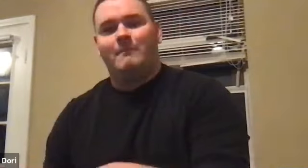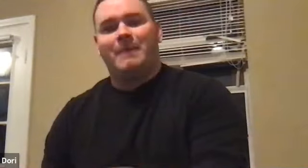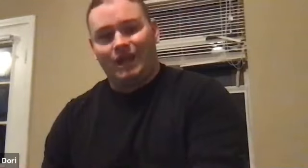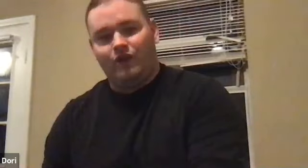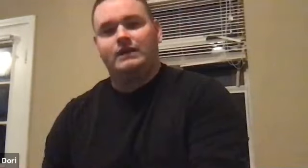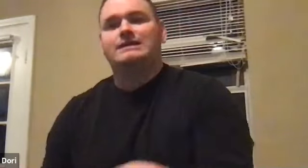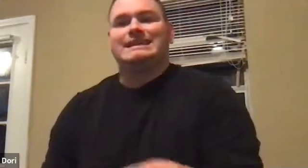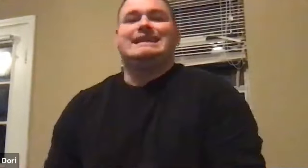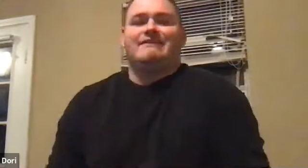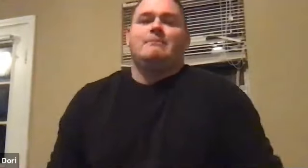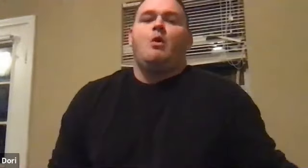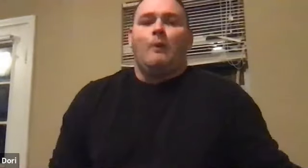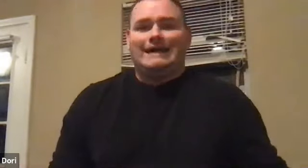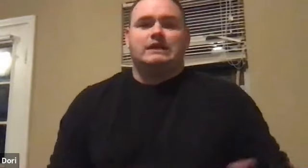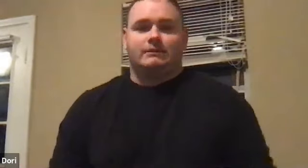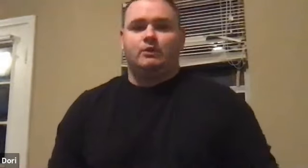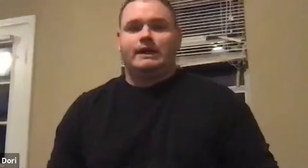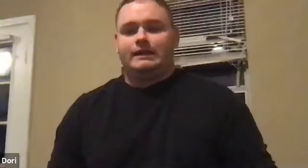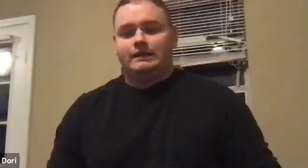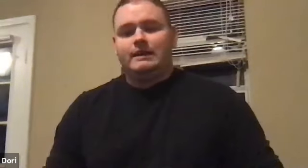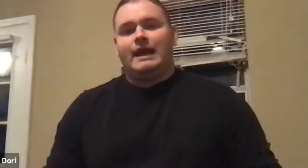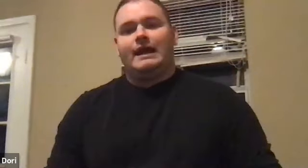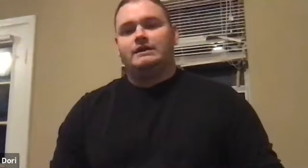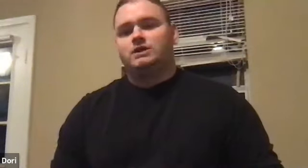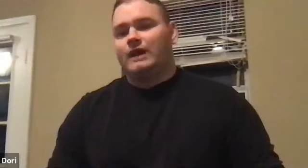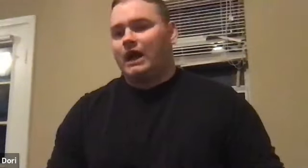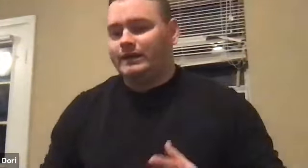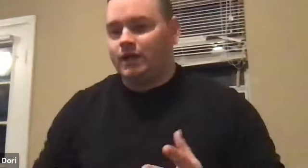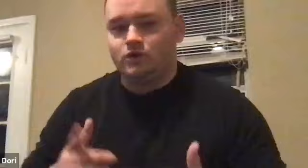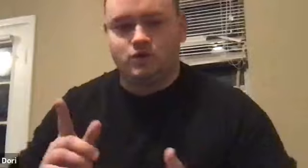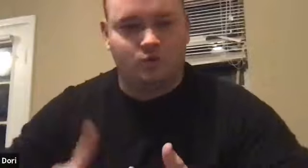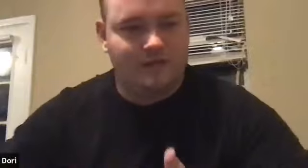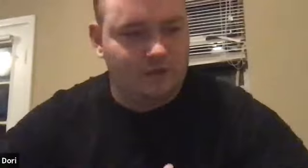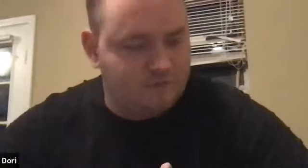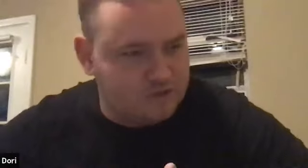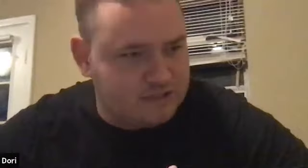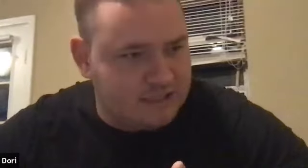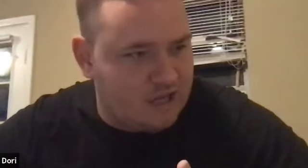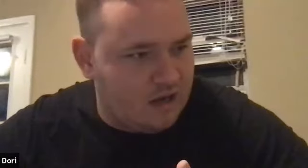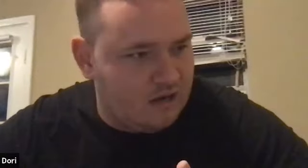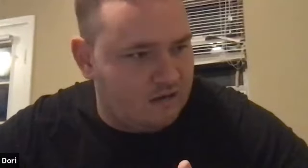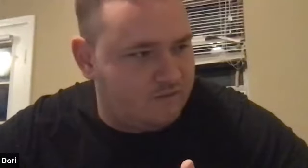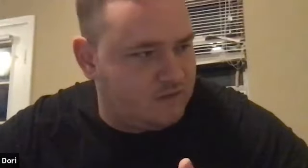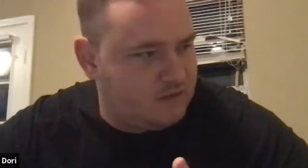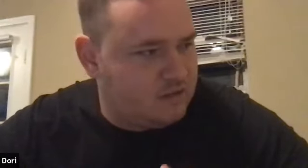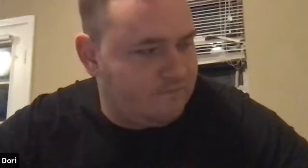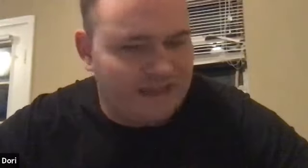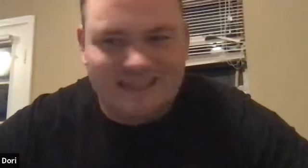a parent to give him a way to communicate. And so now he goes to the University of, I think